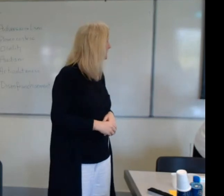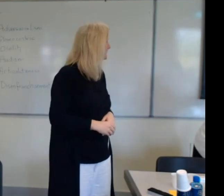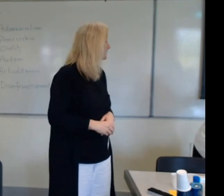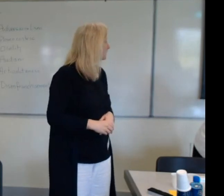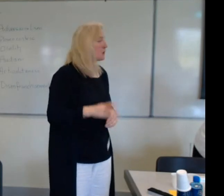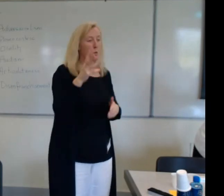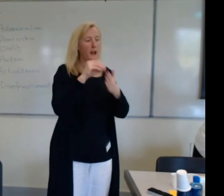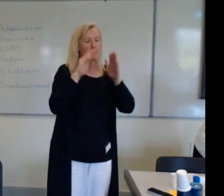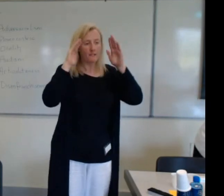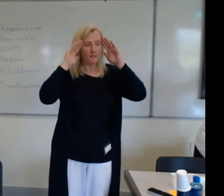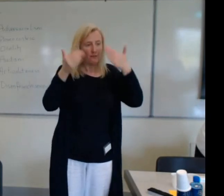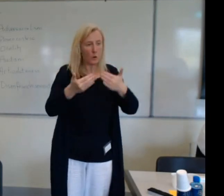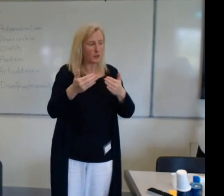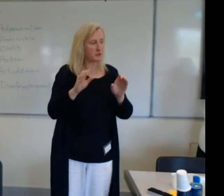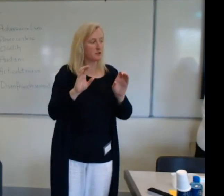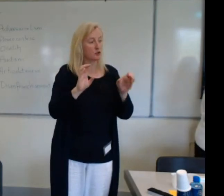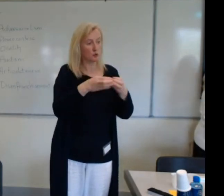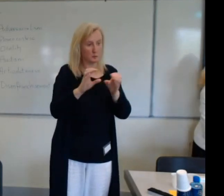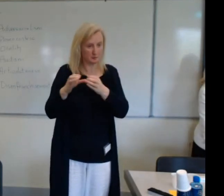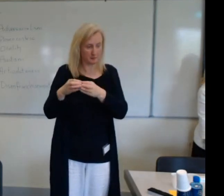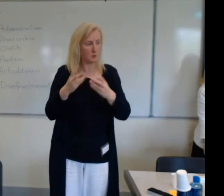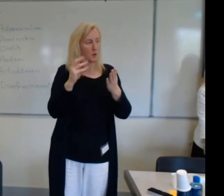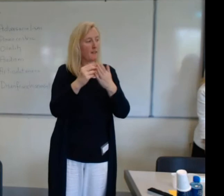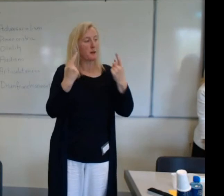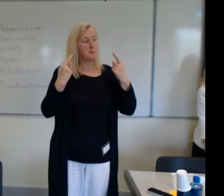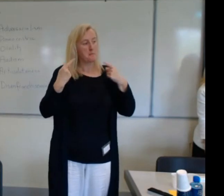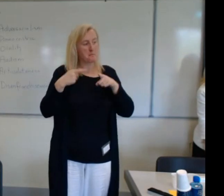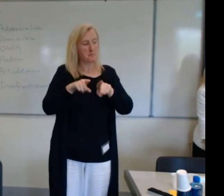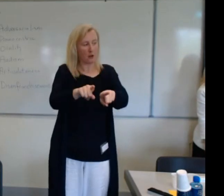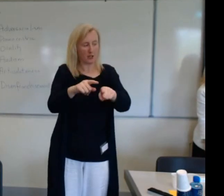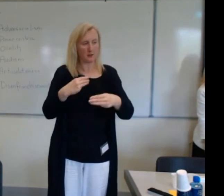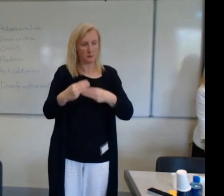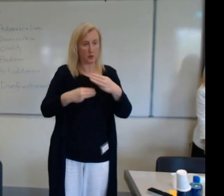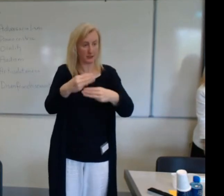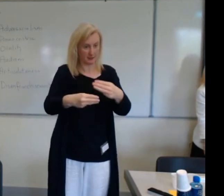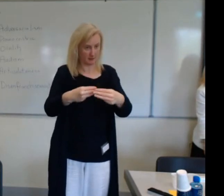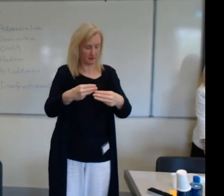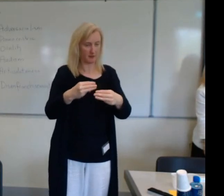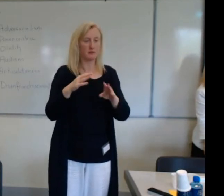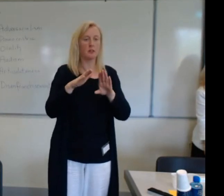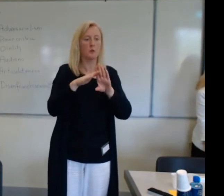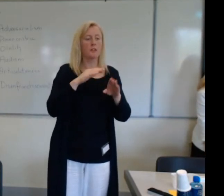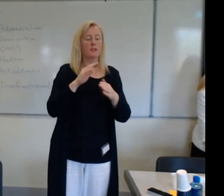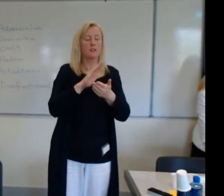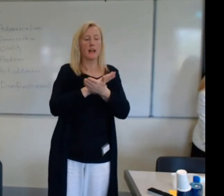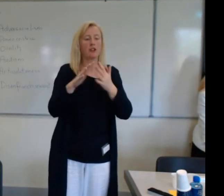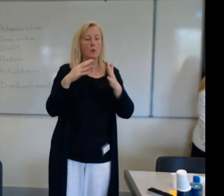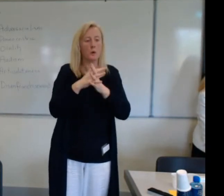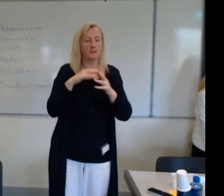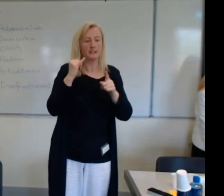groups. We're going to run parallel processes to those that are in place with colleagues in Heriot Watt University in Scotland. We want